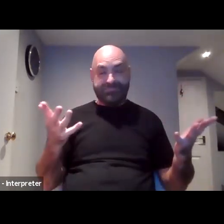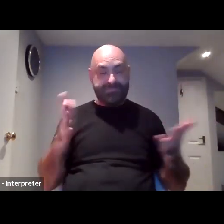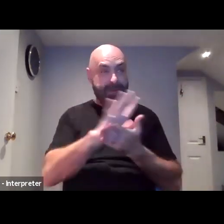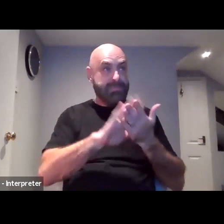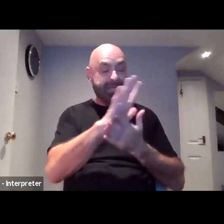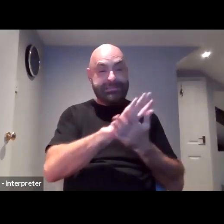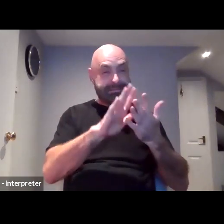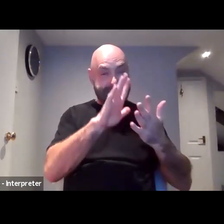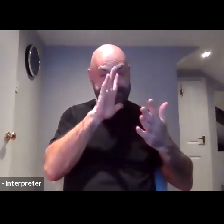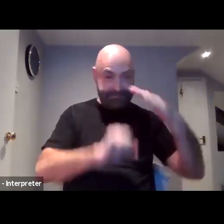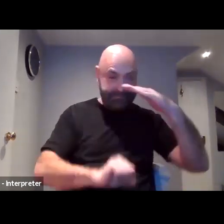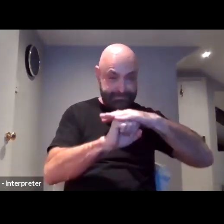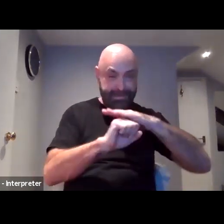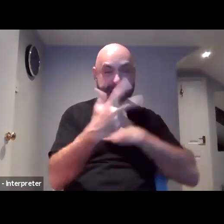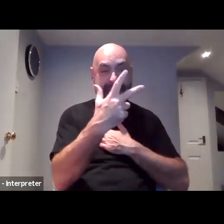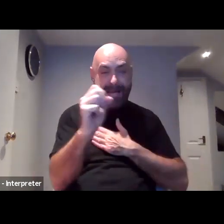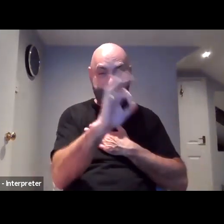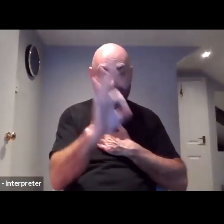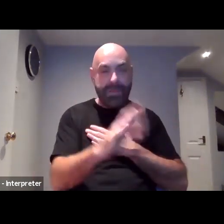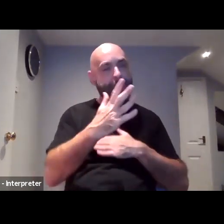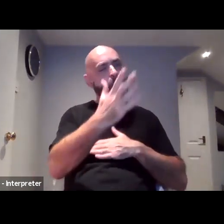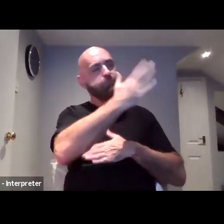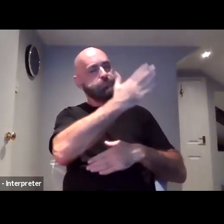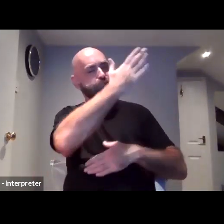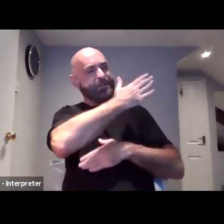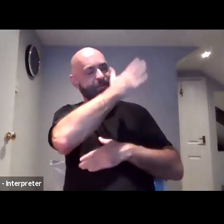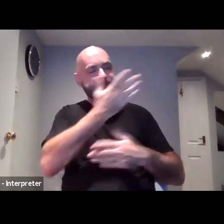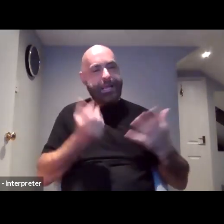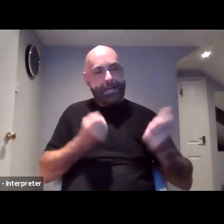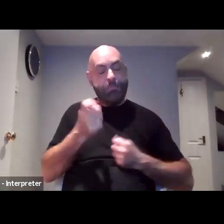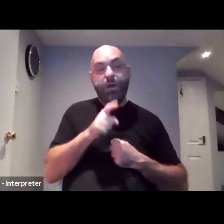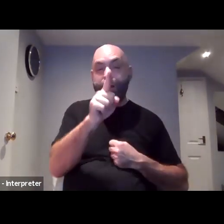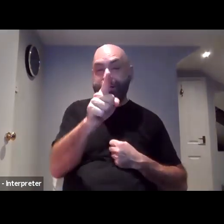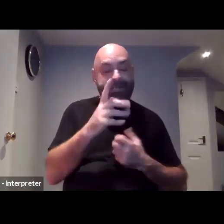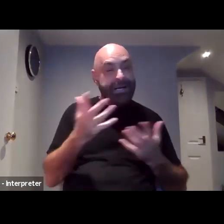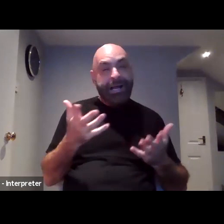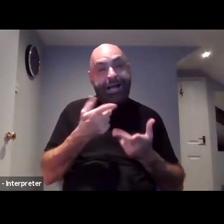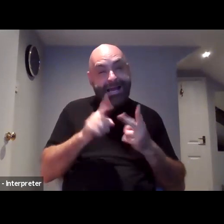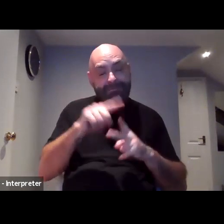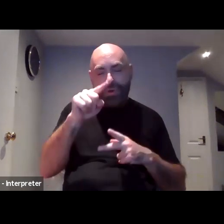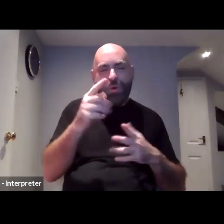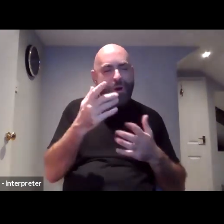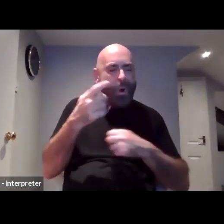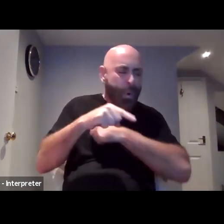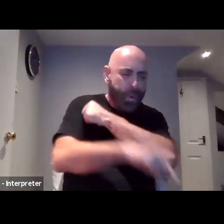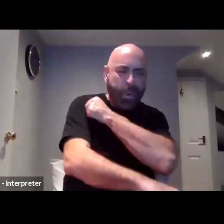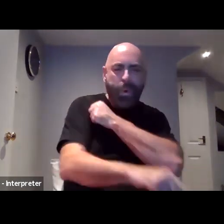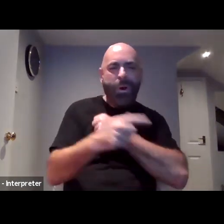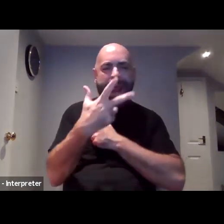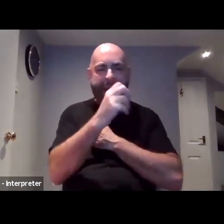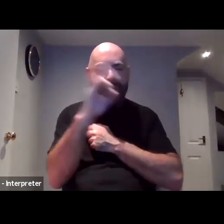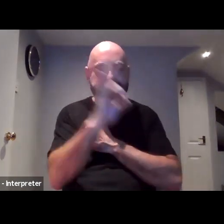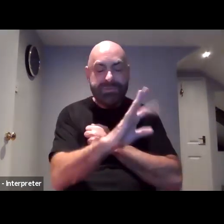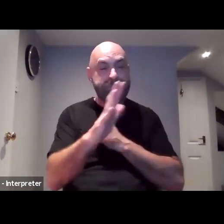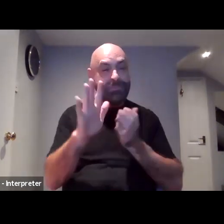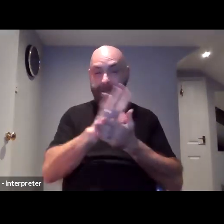a maximum of 80% of previous income. If you're on the breadline and you're only now getting 80%, you will